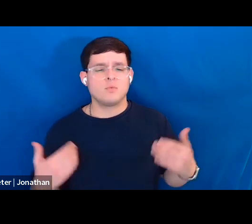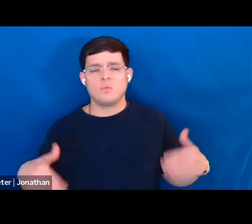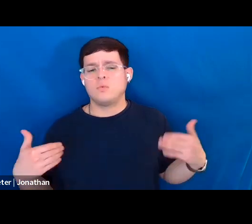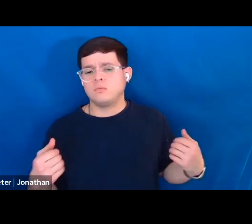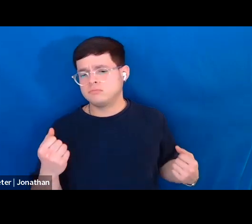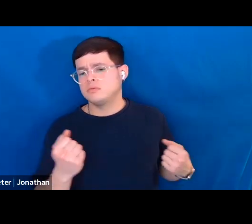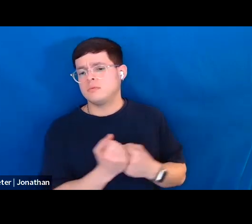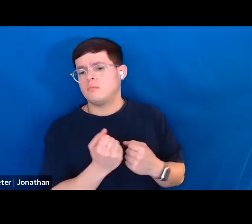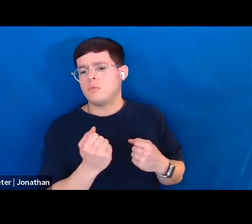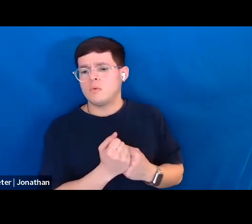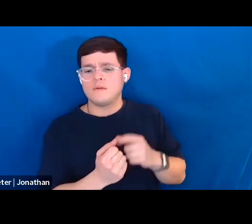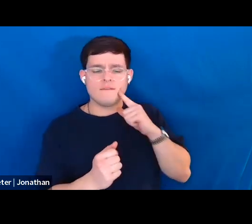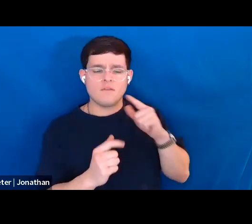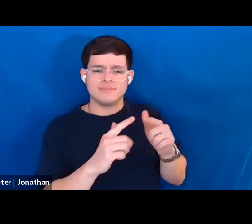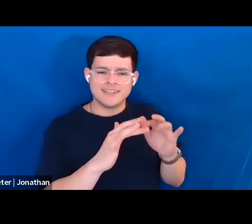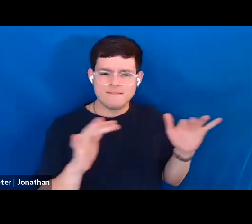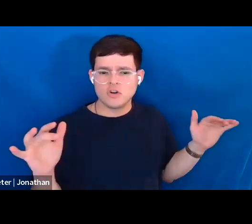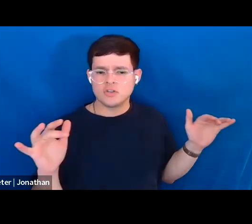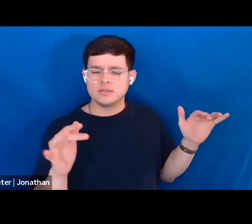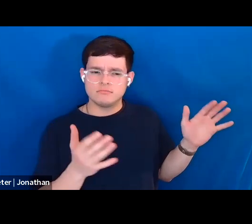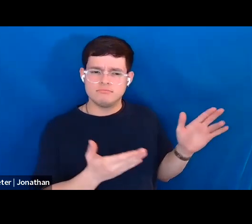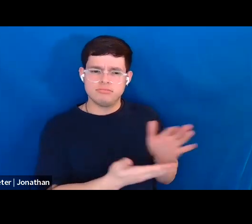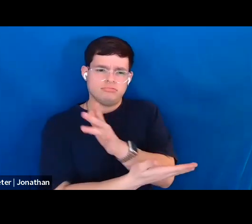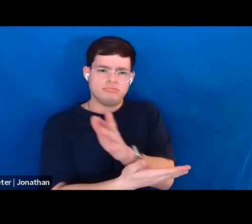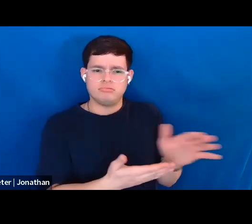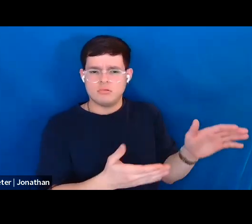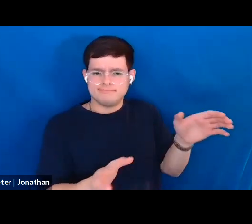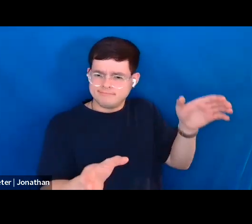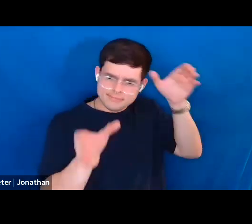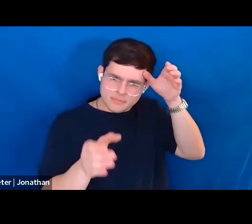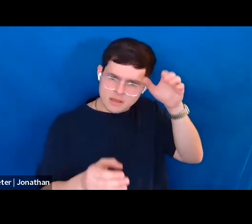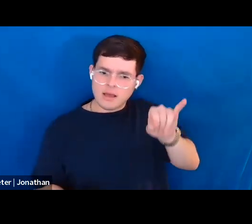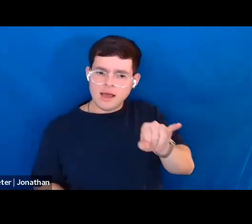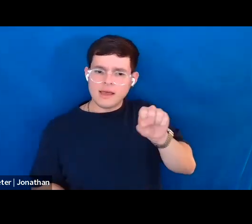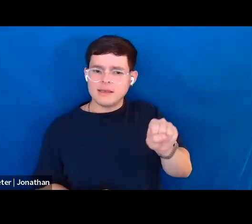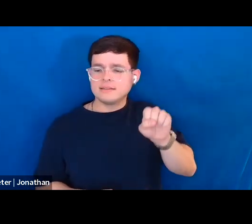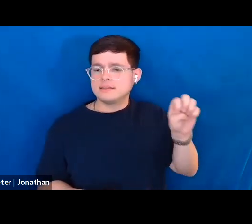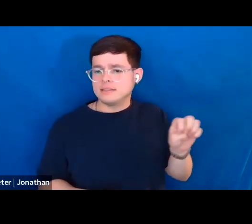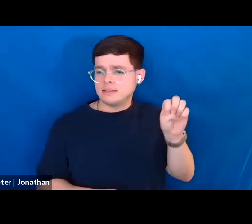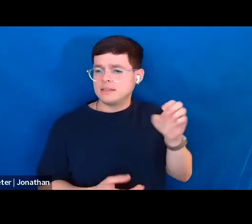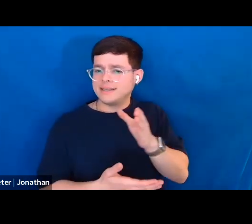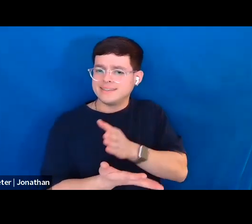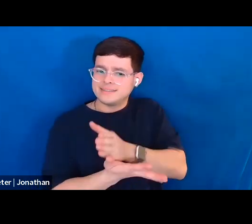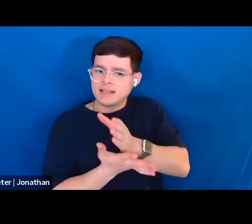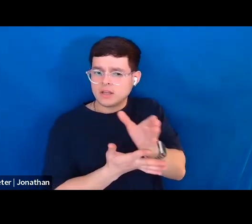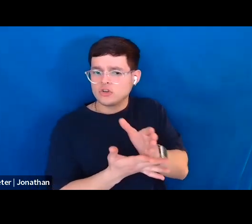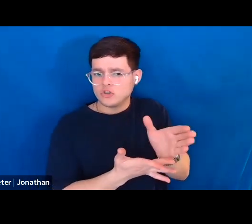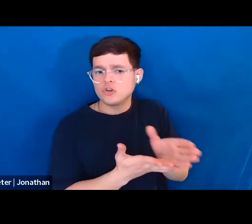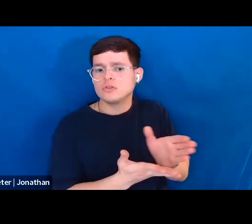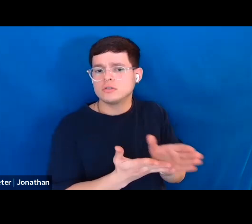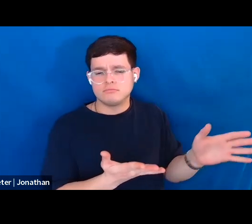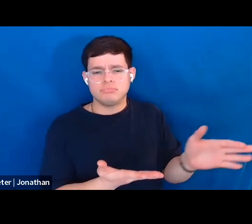from a diverse array of ISE sectors that span